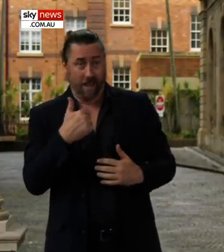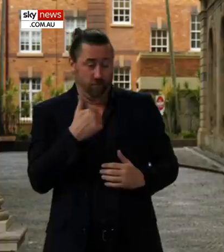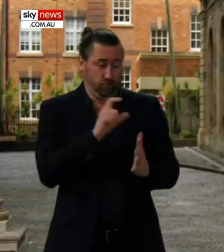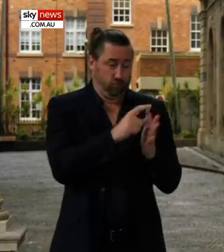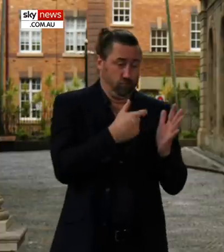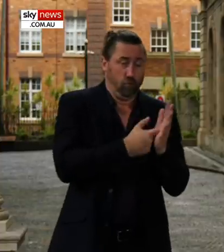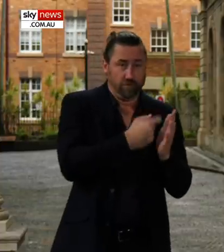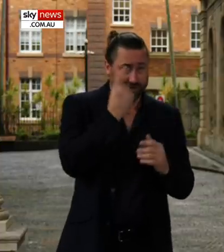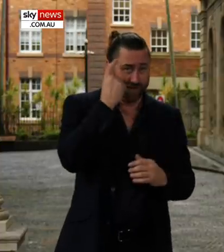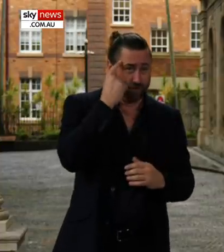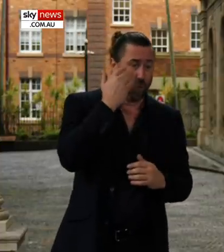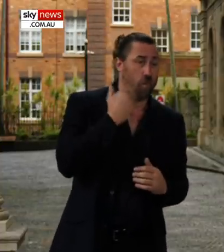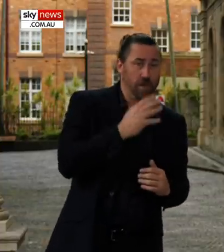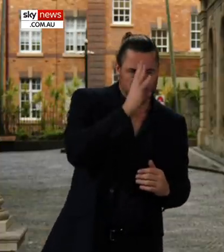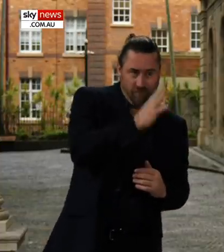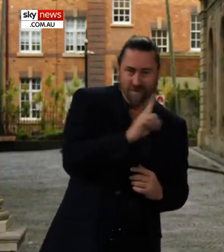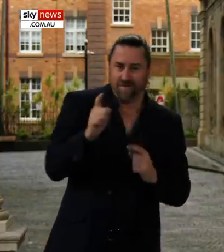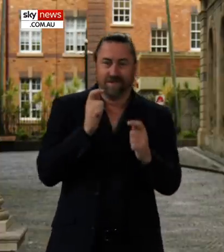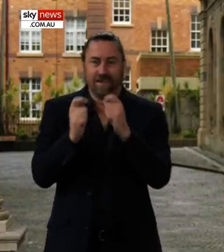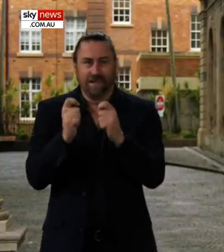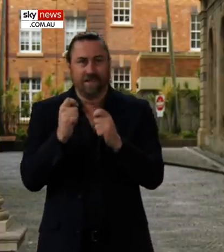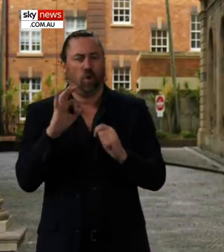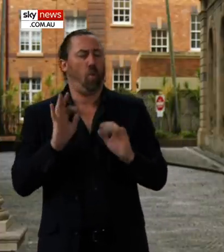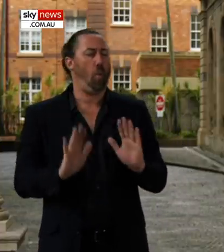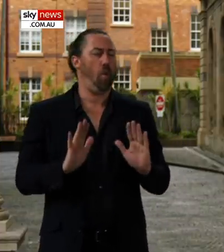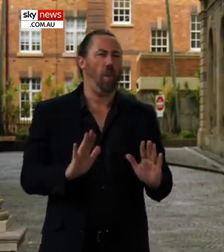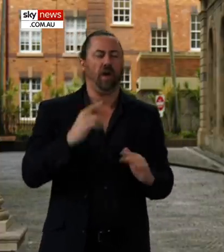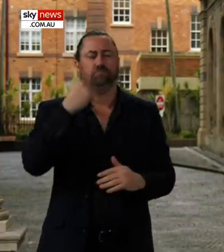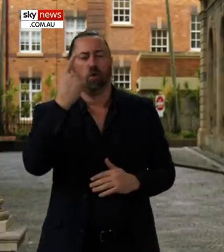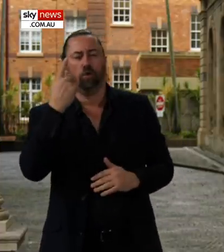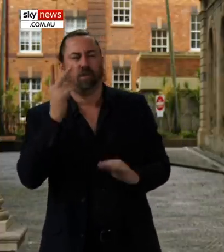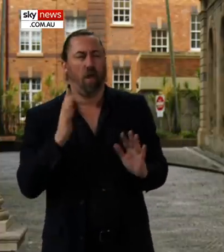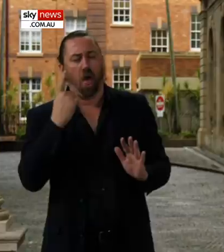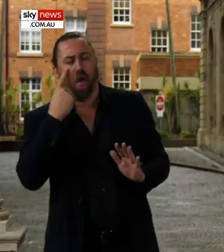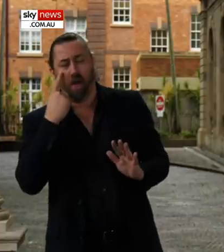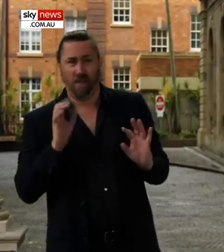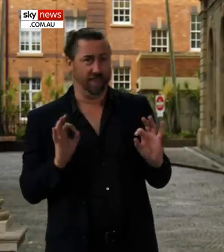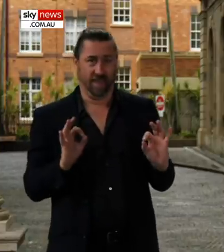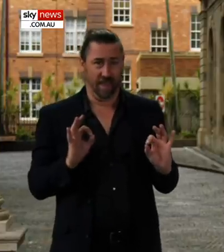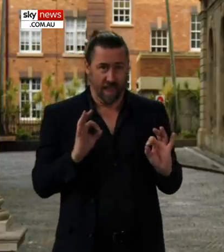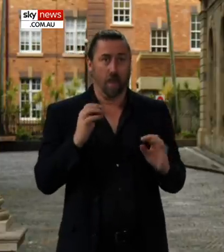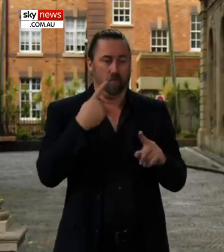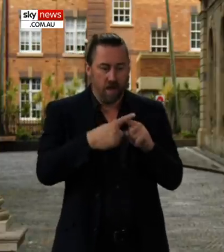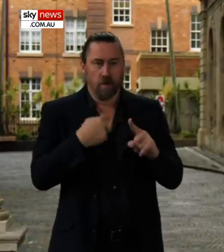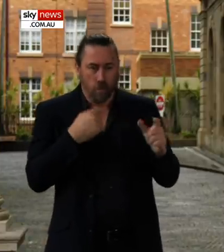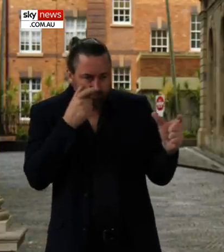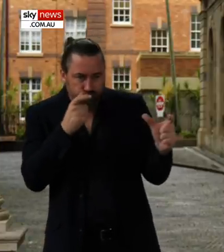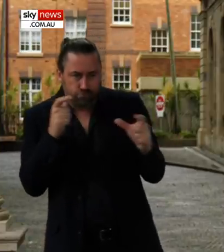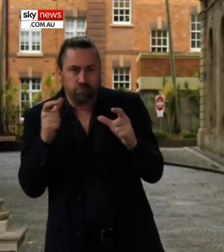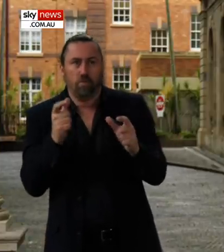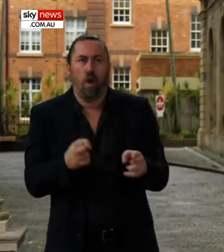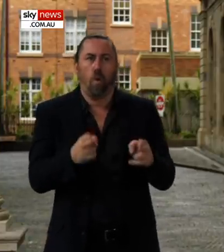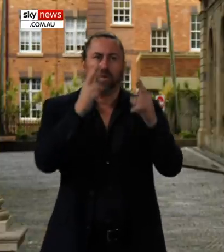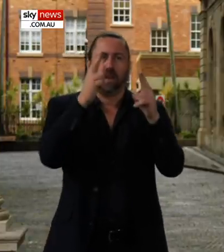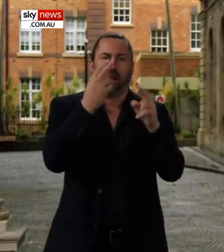doctor and also getting these results and taking the measures we have taken means that we are in a very